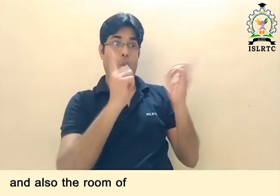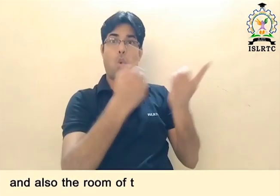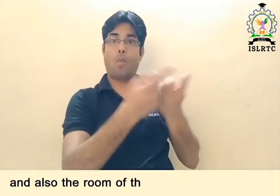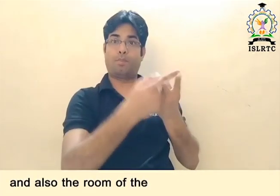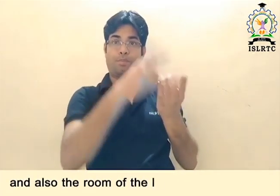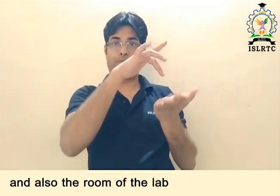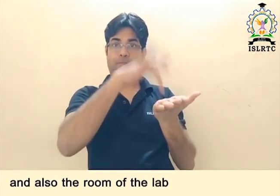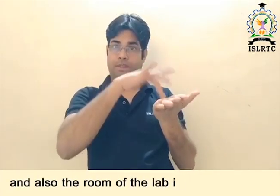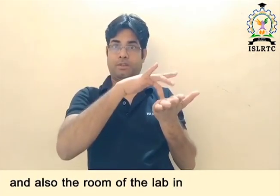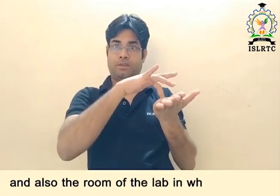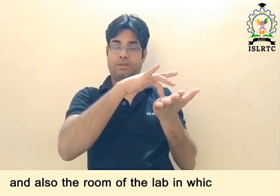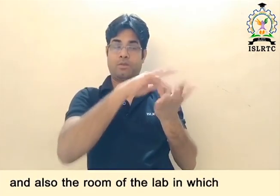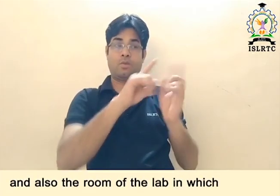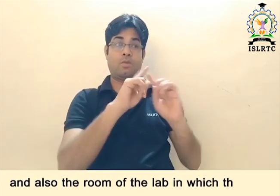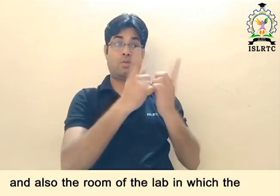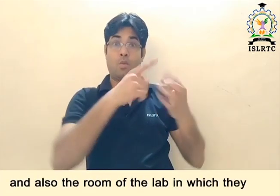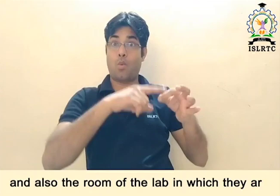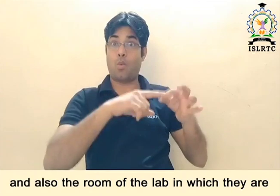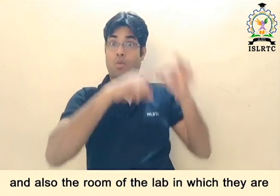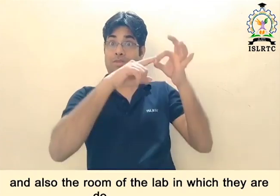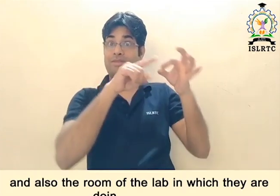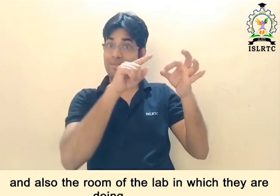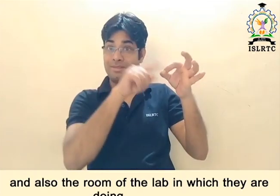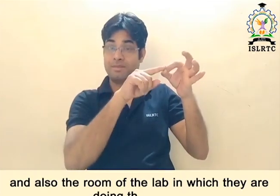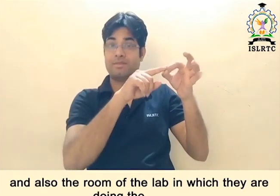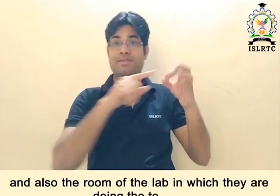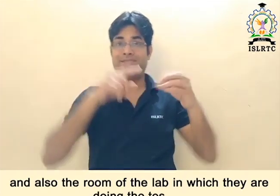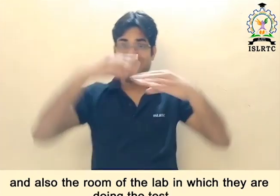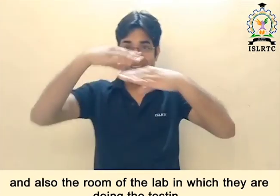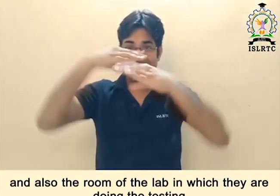the room or the lab which they are doing the testing